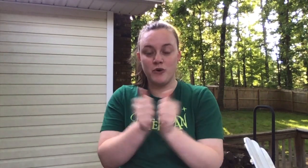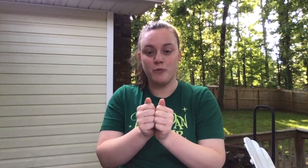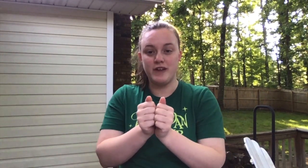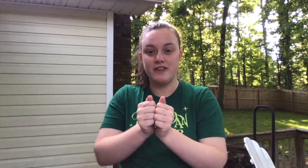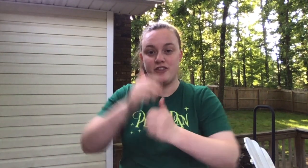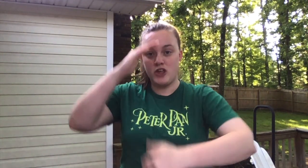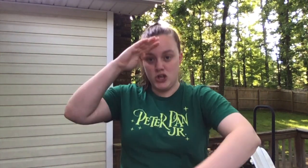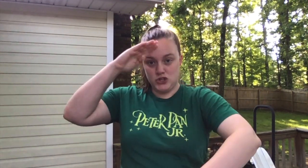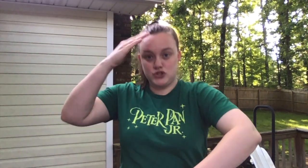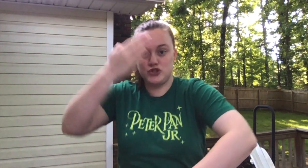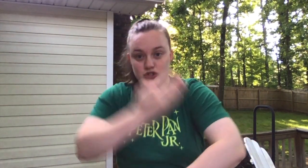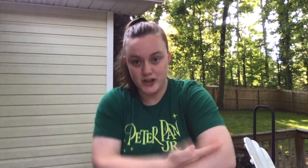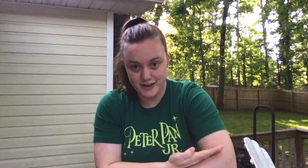with son.